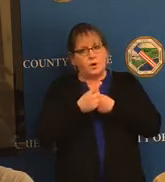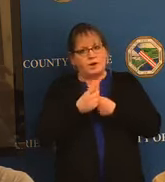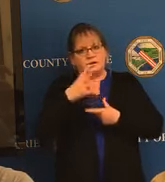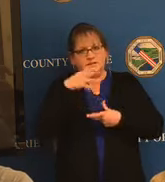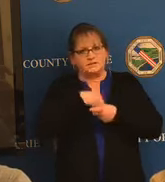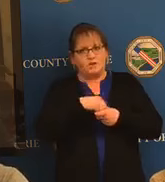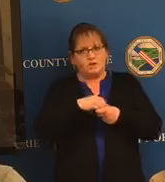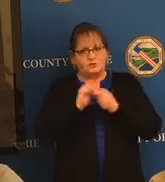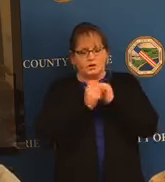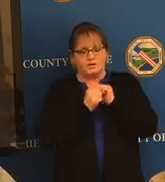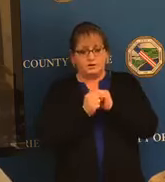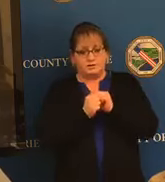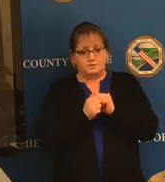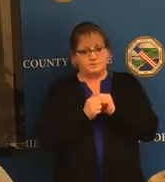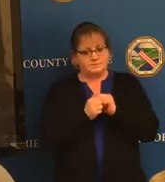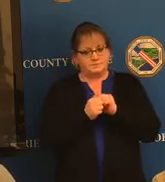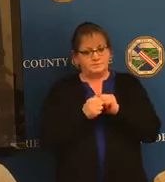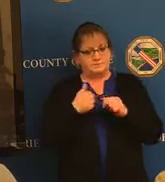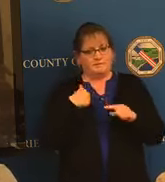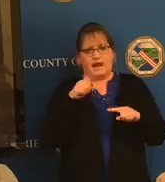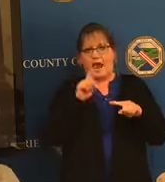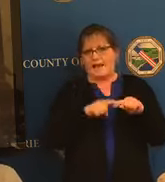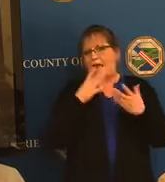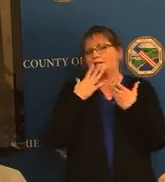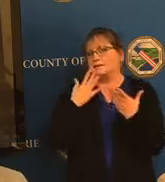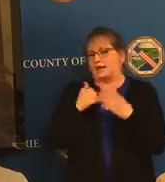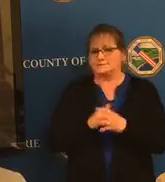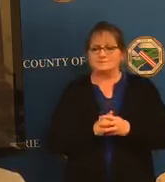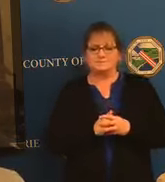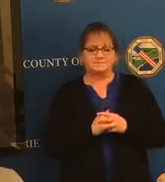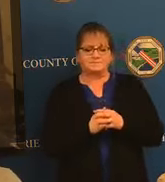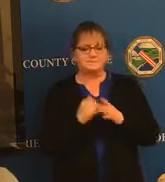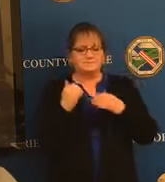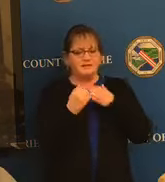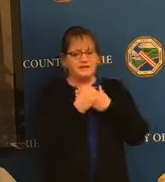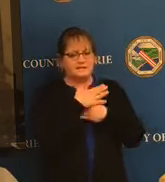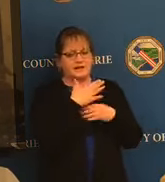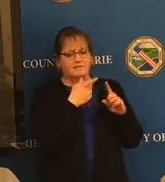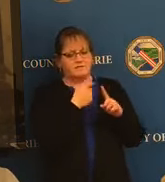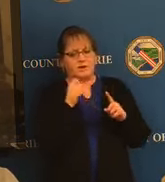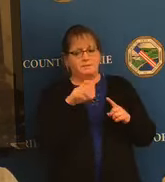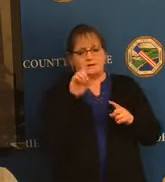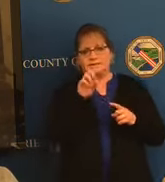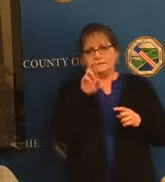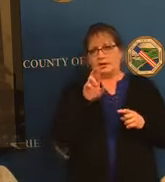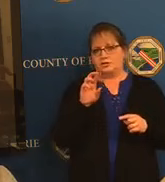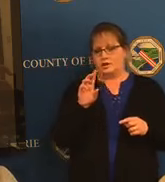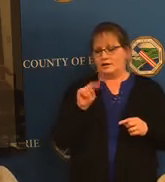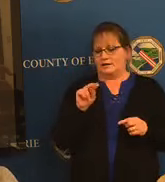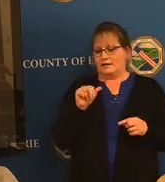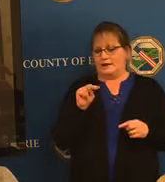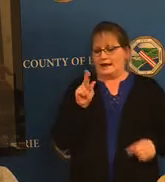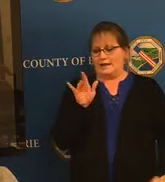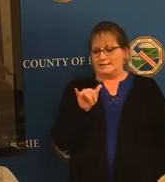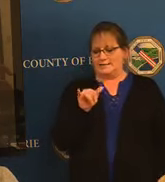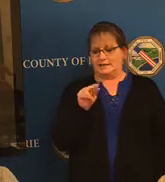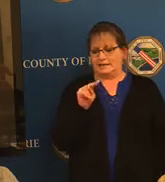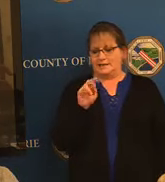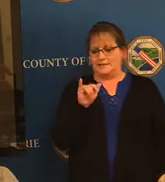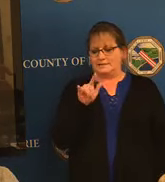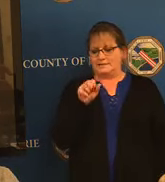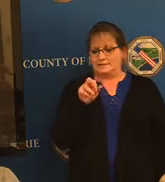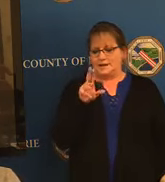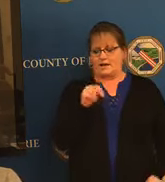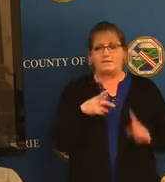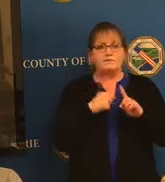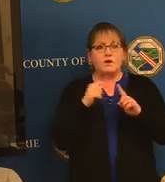want to say who that's from? Thank you, since I cannot sing. So this was sent to me by Dr. Nancy Nielsen from Jacobs School of Medicine,